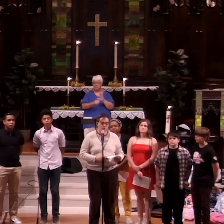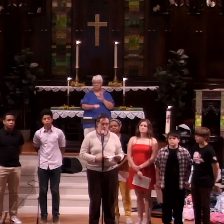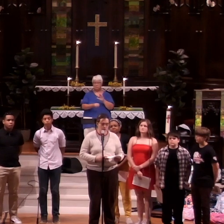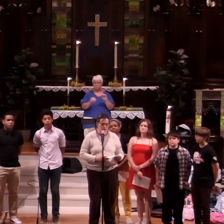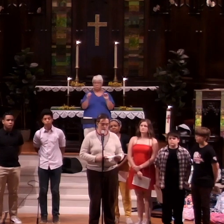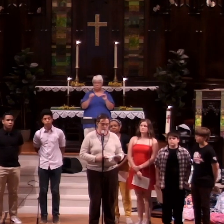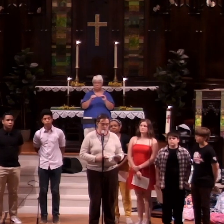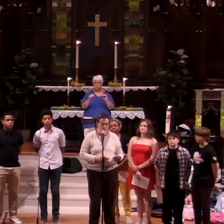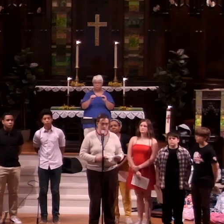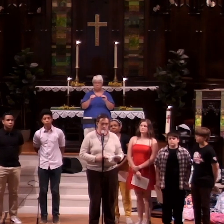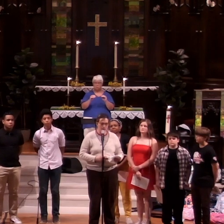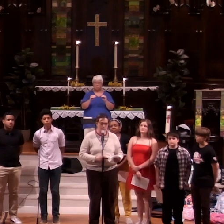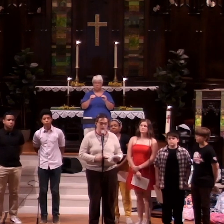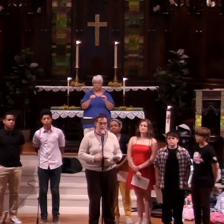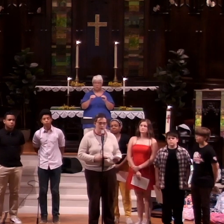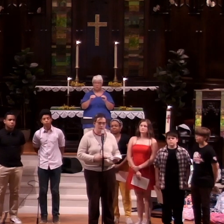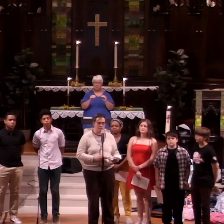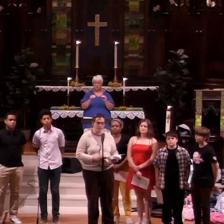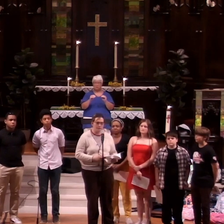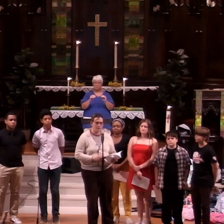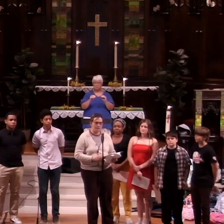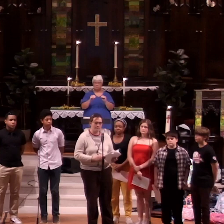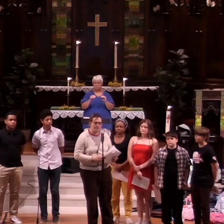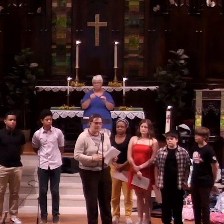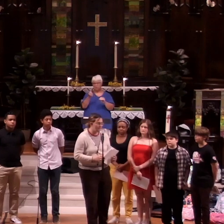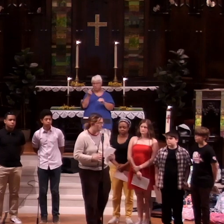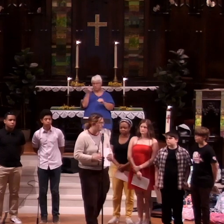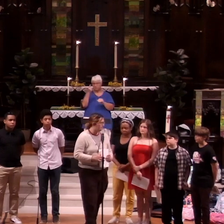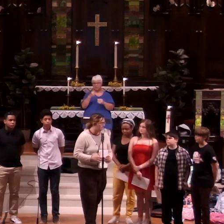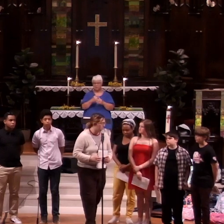no one would hear?